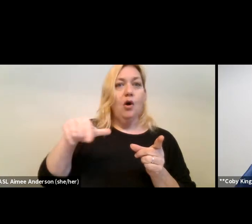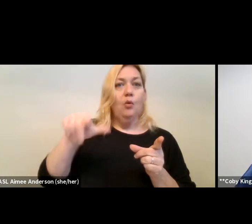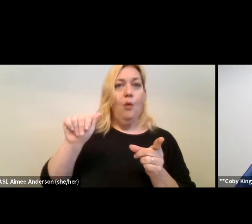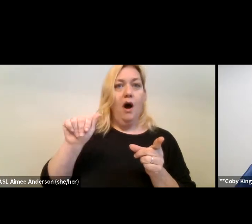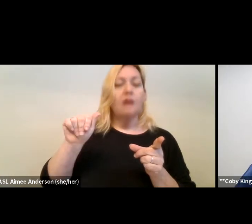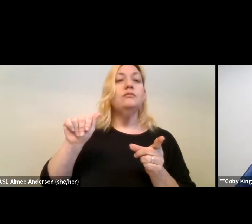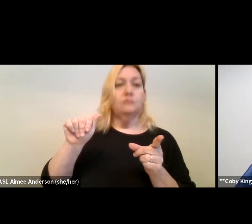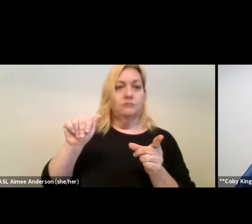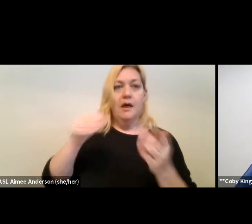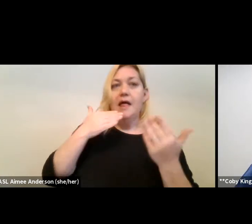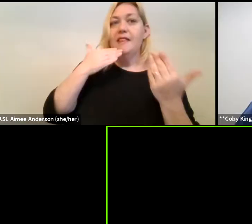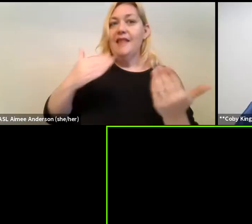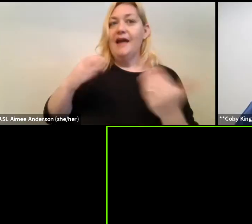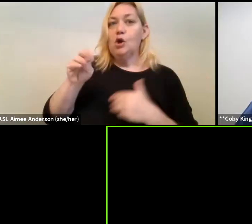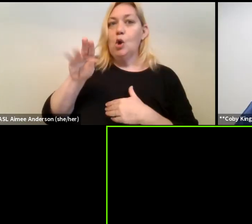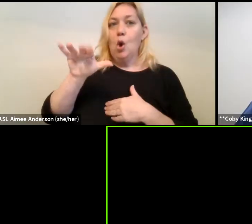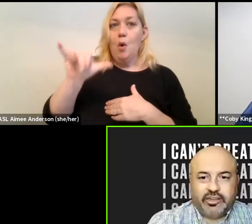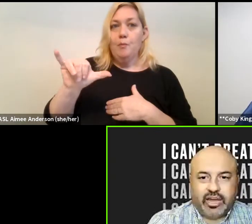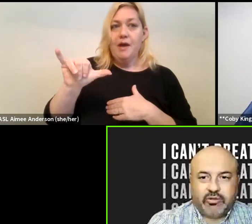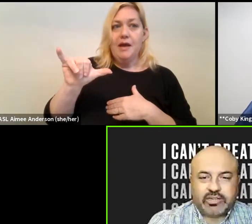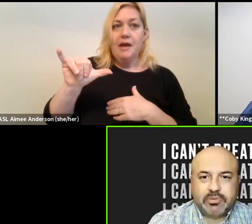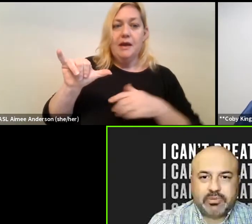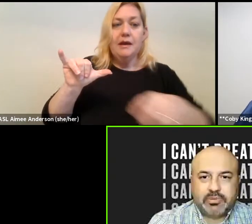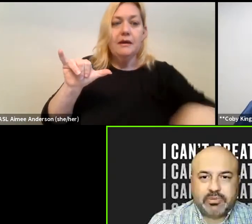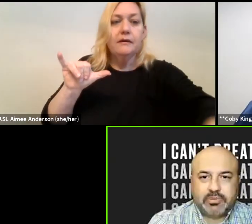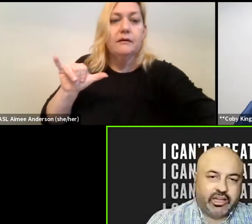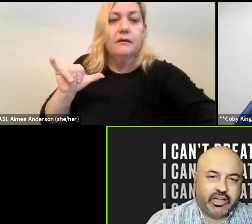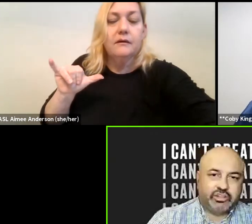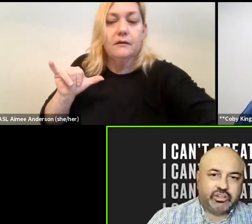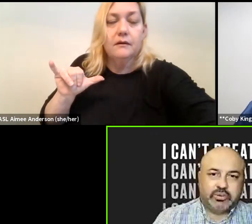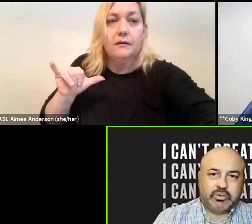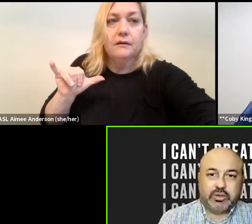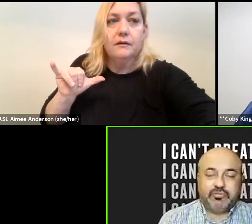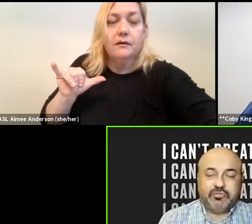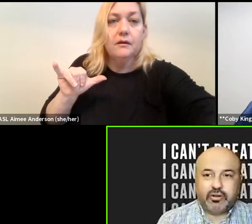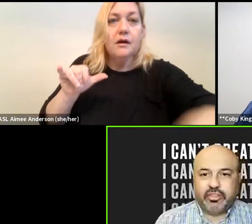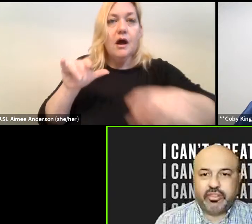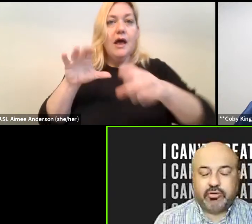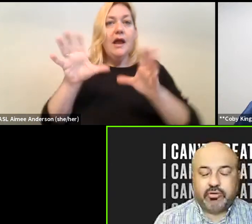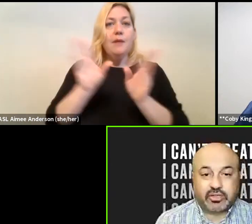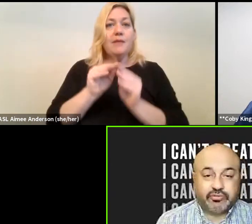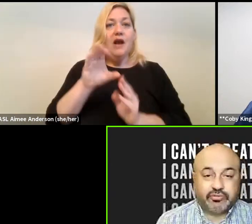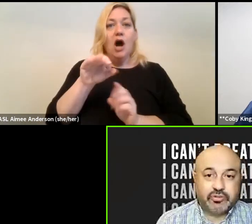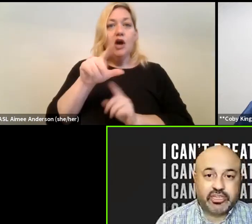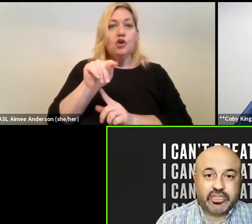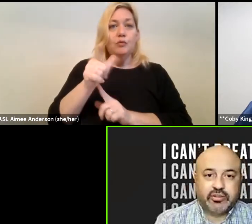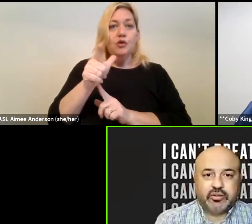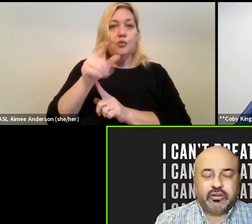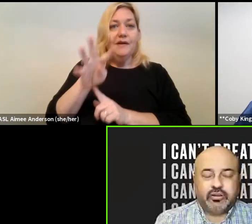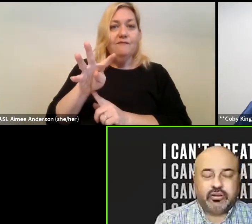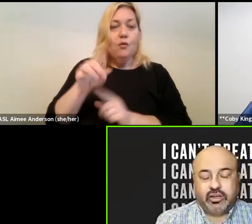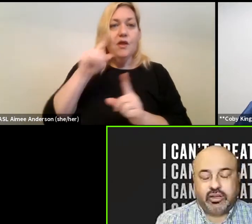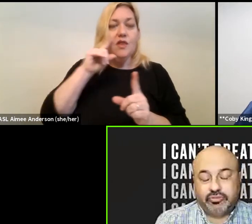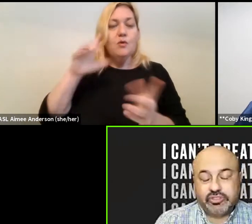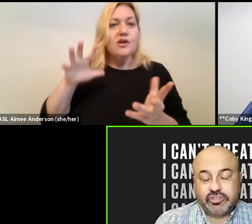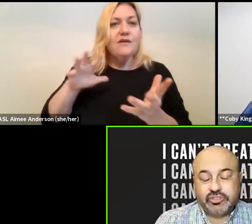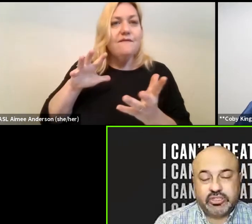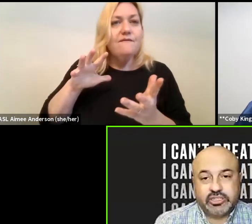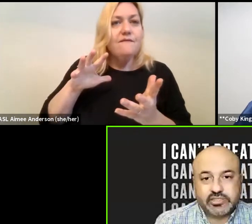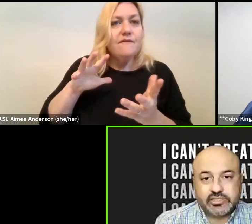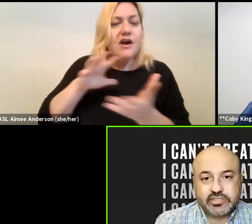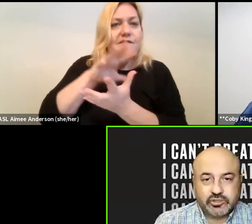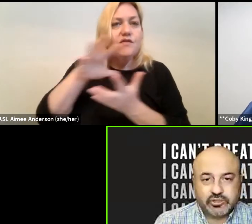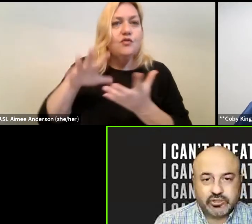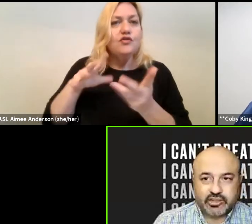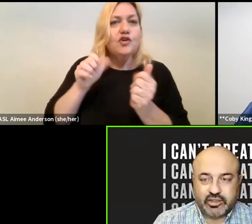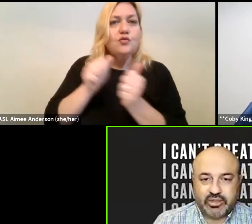Thank you, Kobe. In our special meeting on October 24th, there was a confusion, which